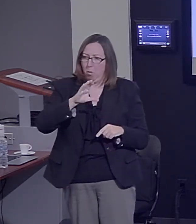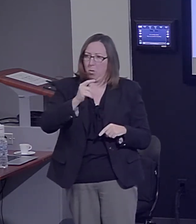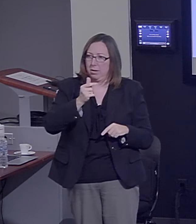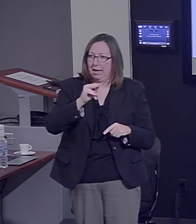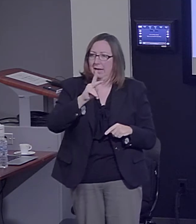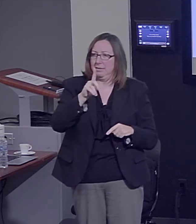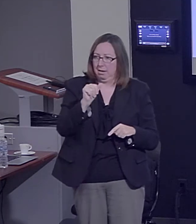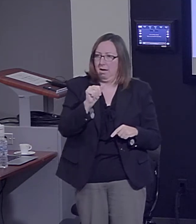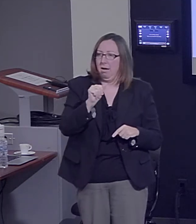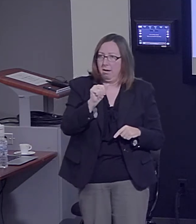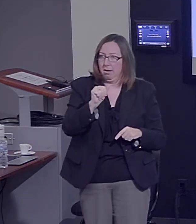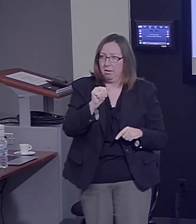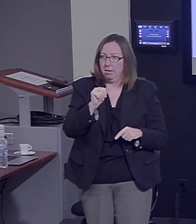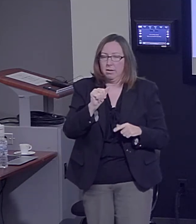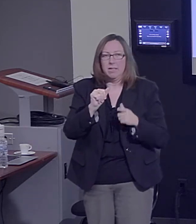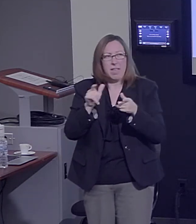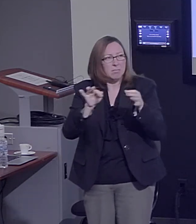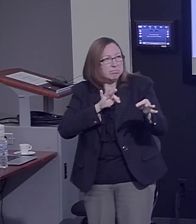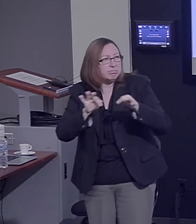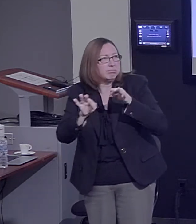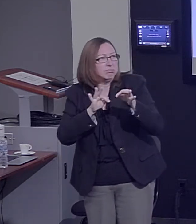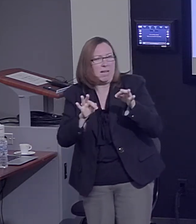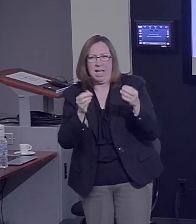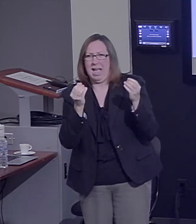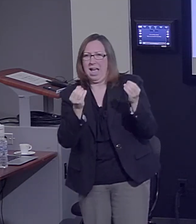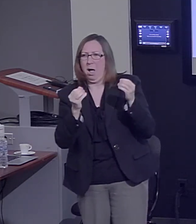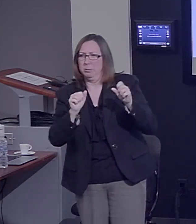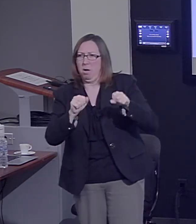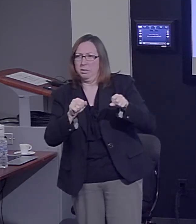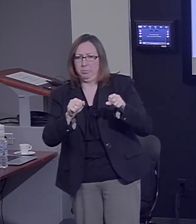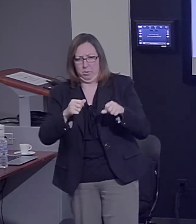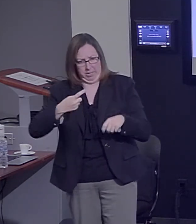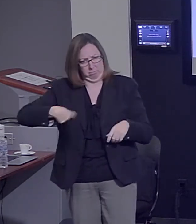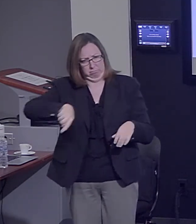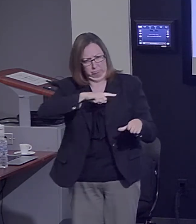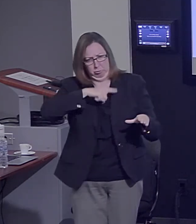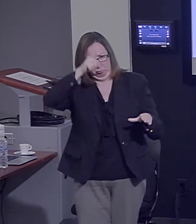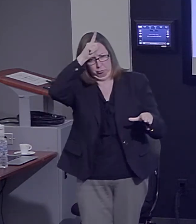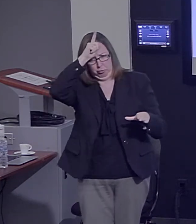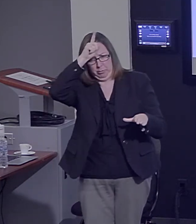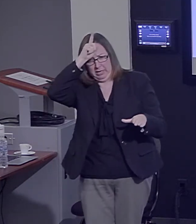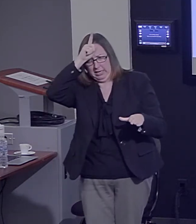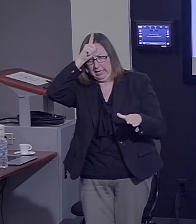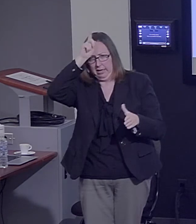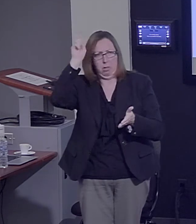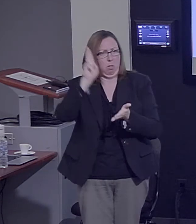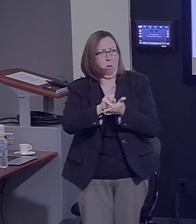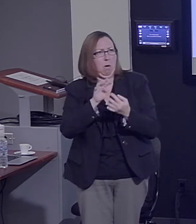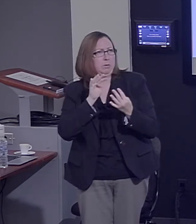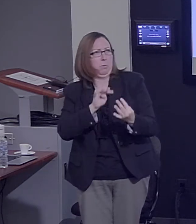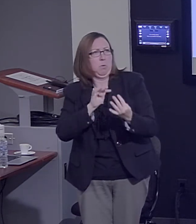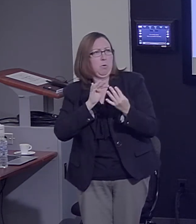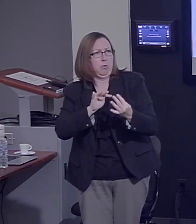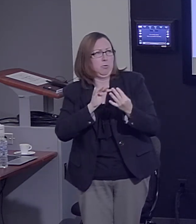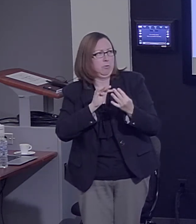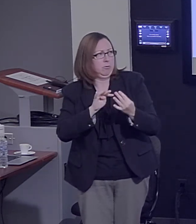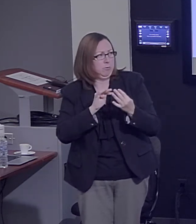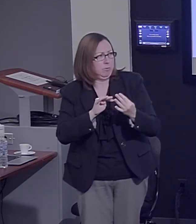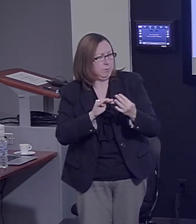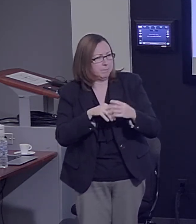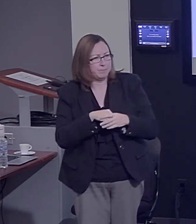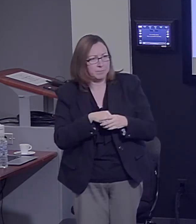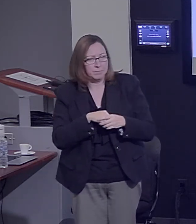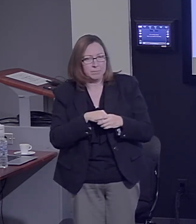the war. There is something wrong here, there's something not true. So the idea was there are traitors among